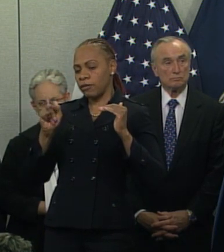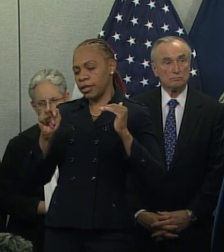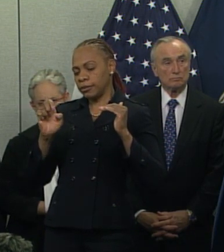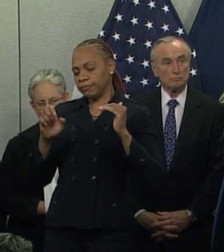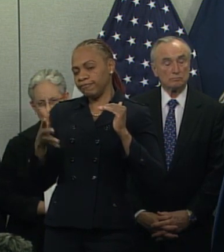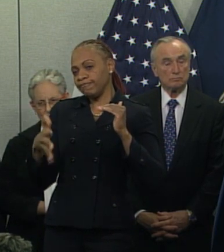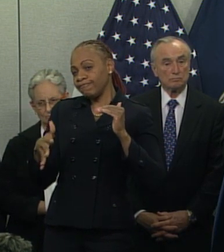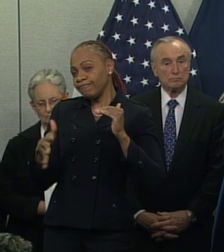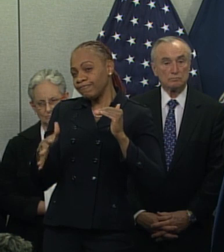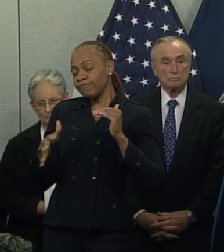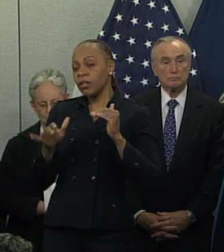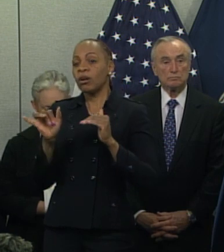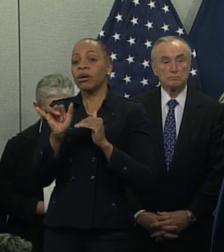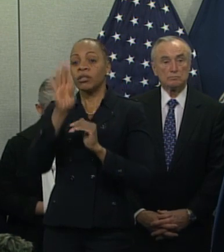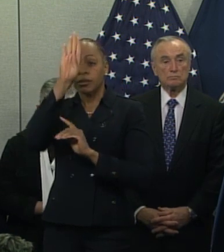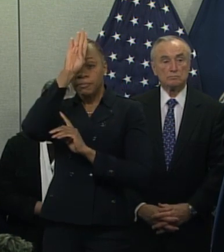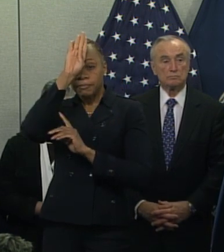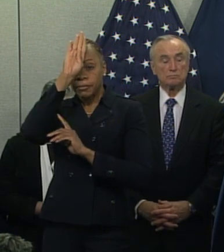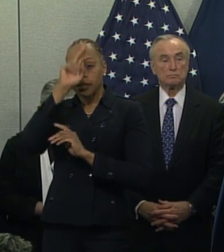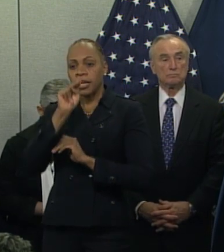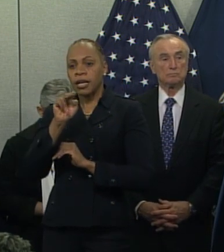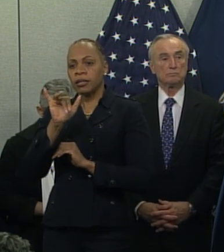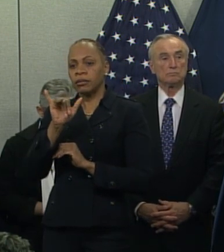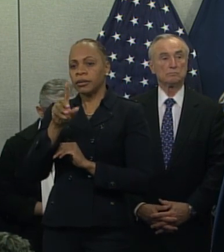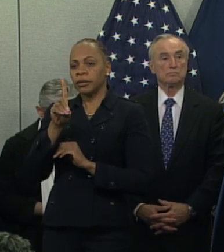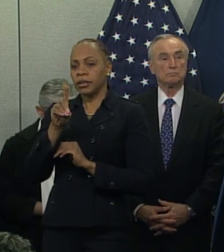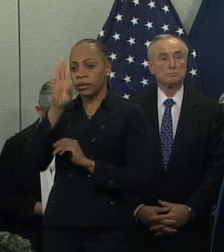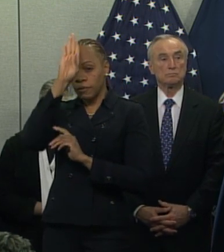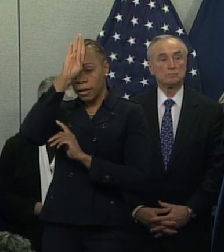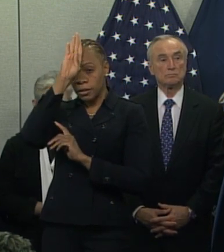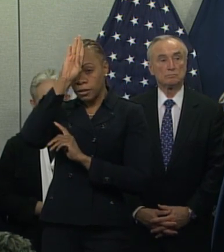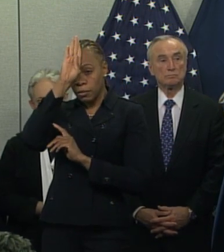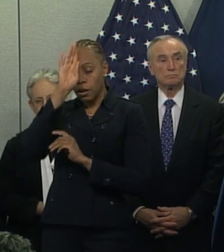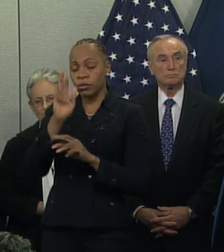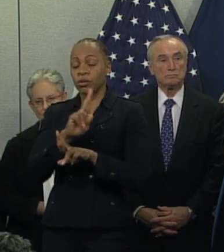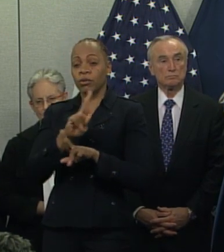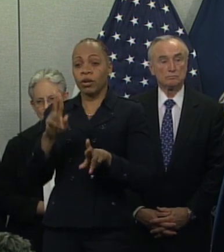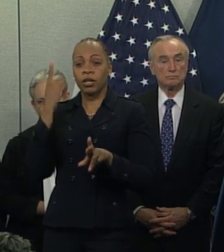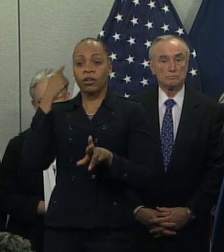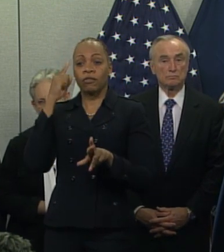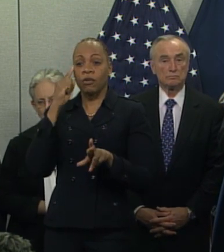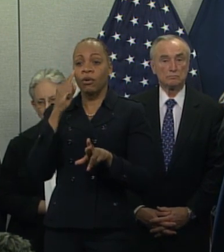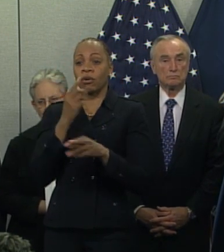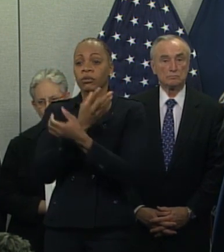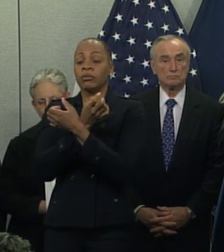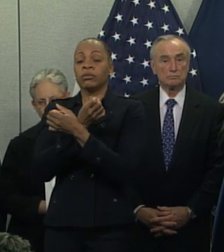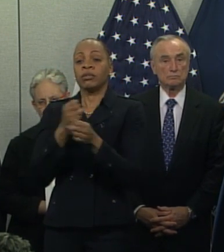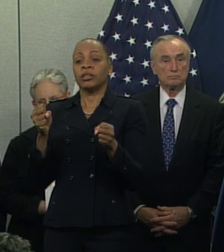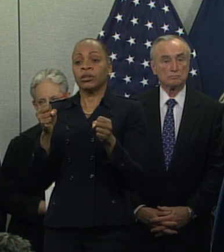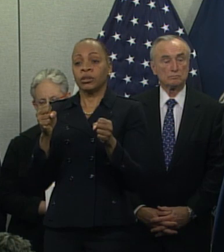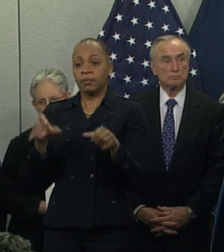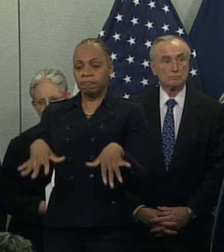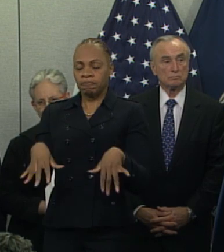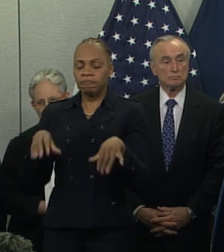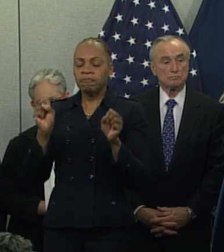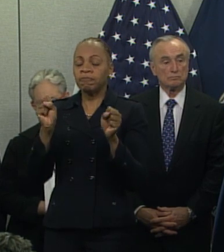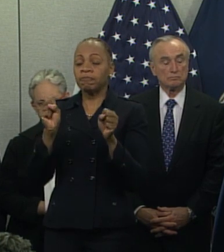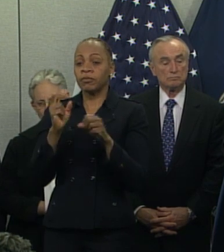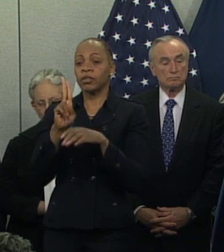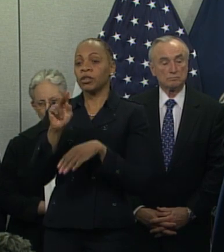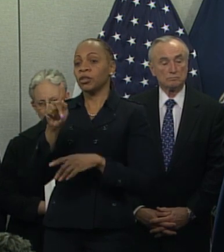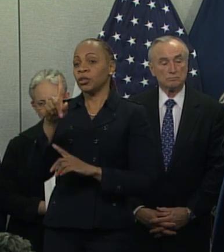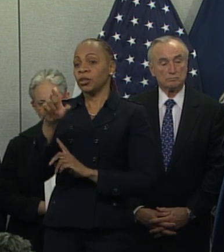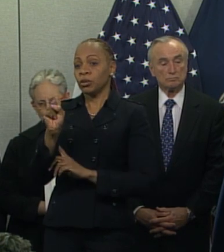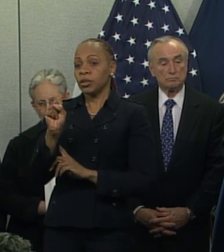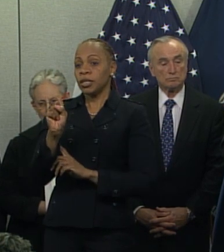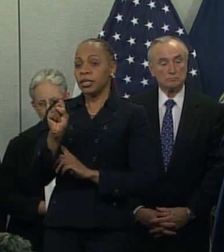the FDNY has also pre-positioned a number of its waterborne rescue units in some of the city's low-lying areas.